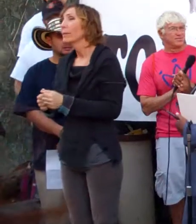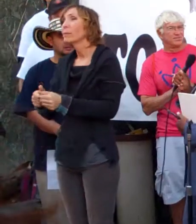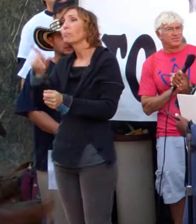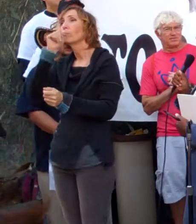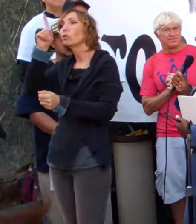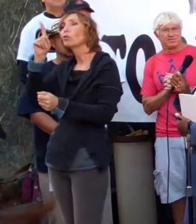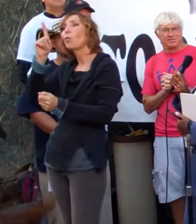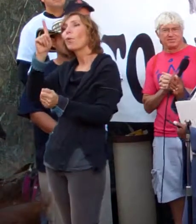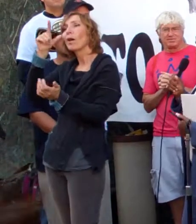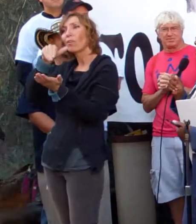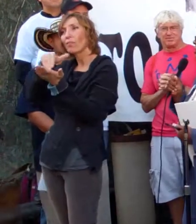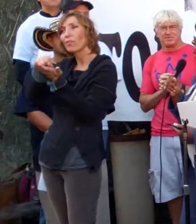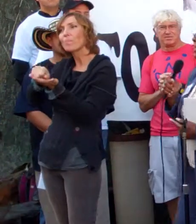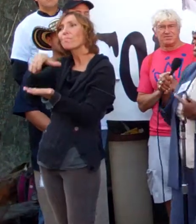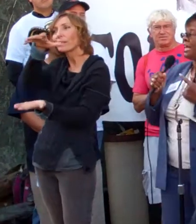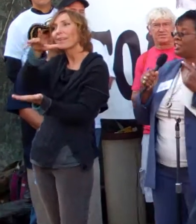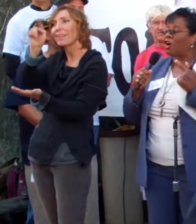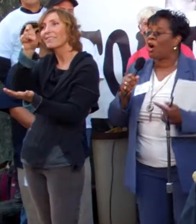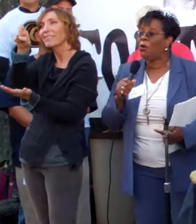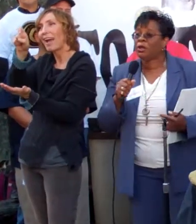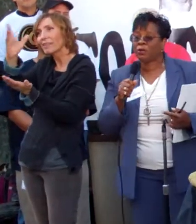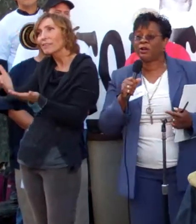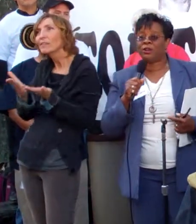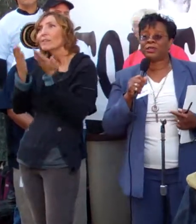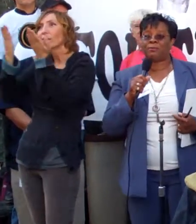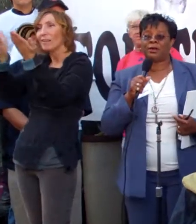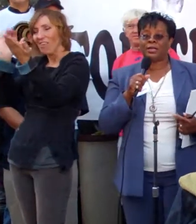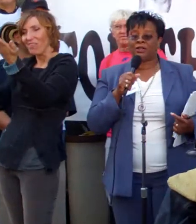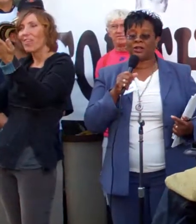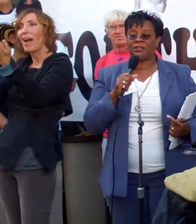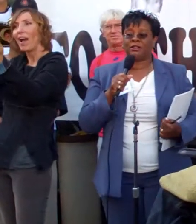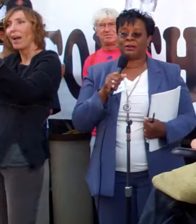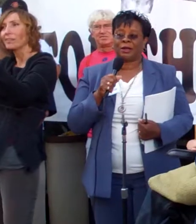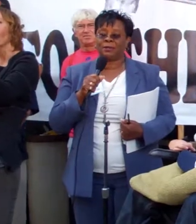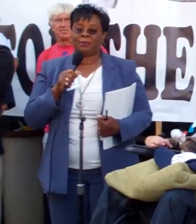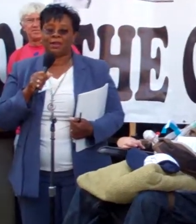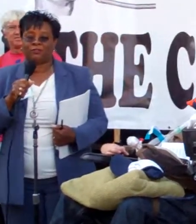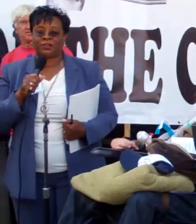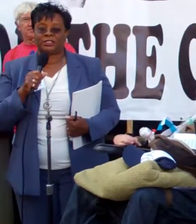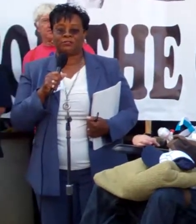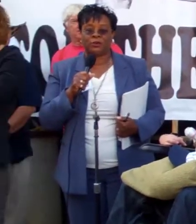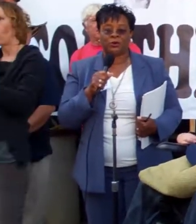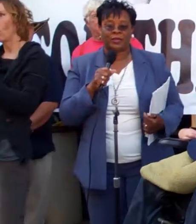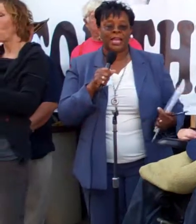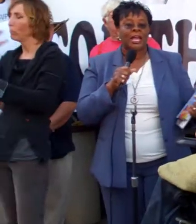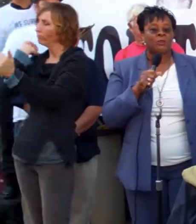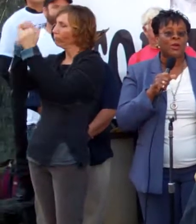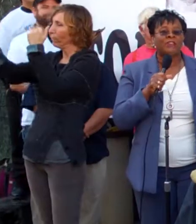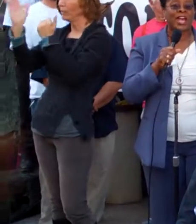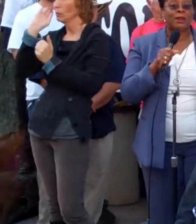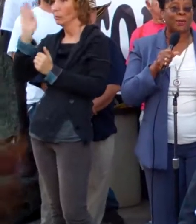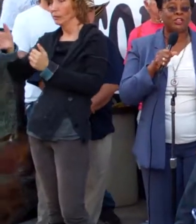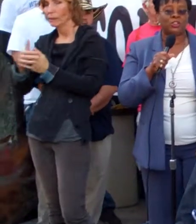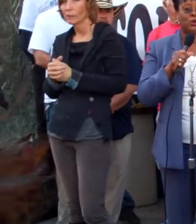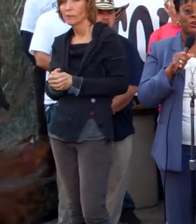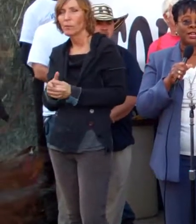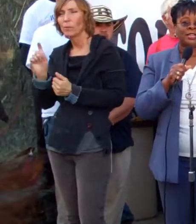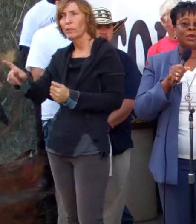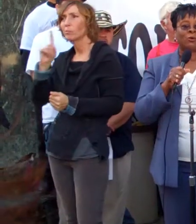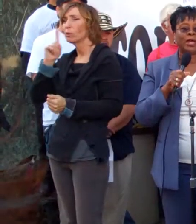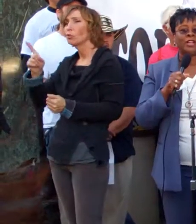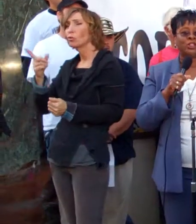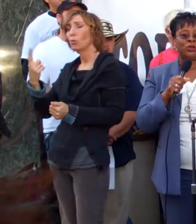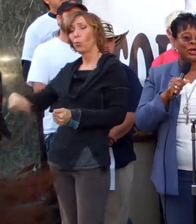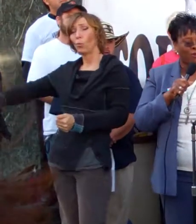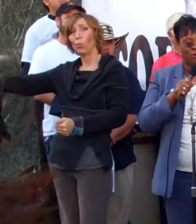sure the millionaire's tax ballot initiative is the only one on the ballot for us to vote on. We've got to make sure